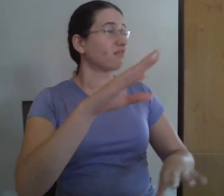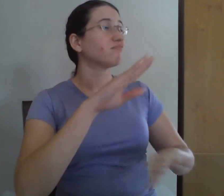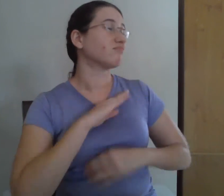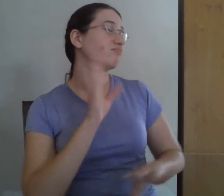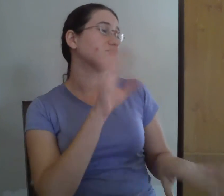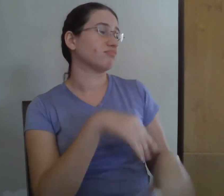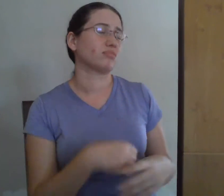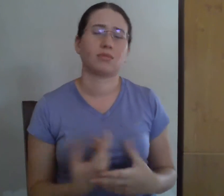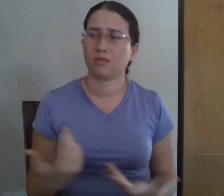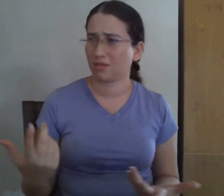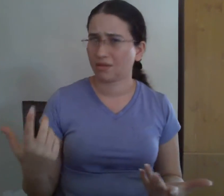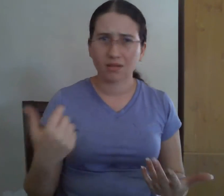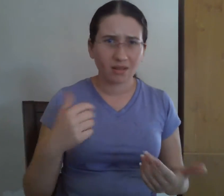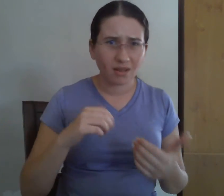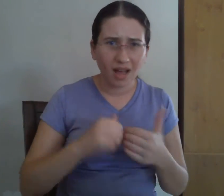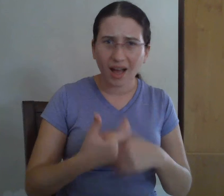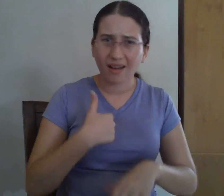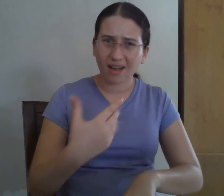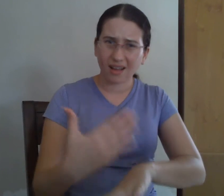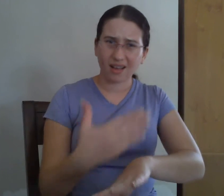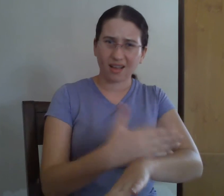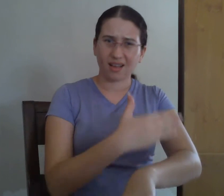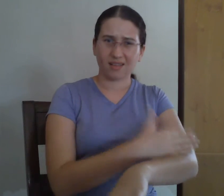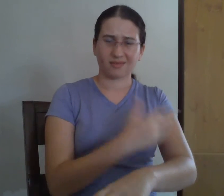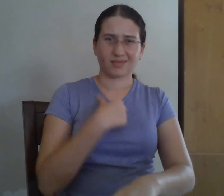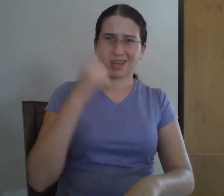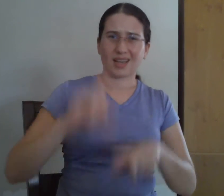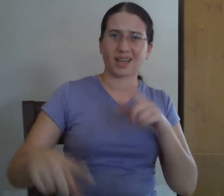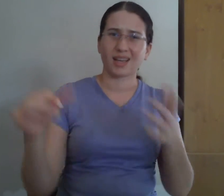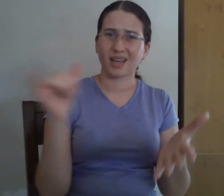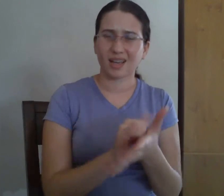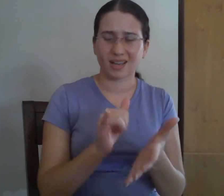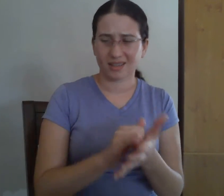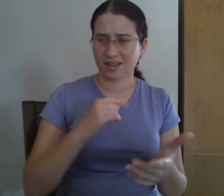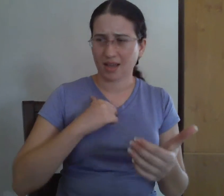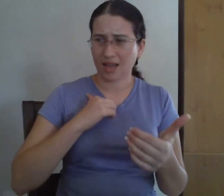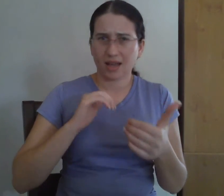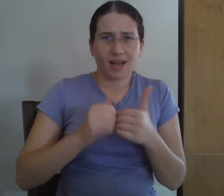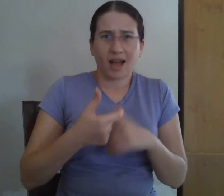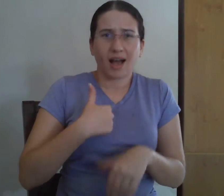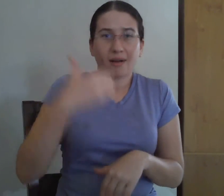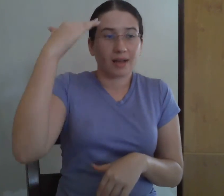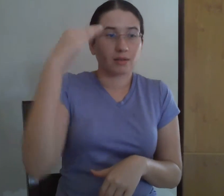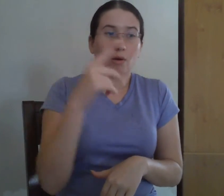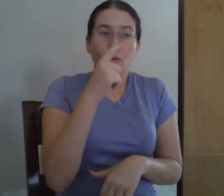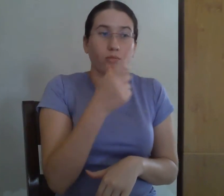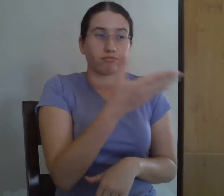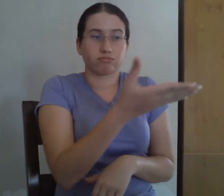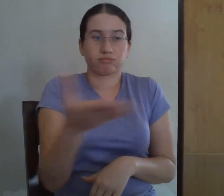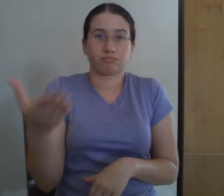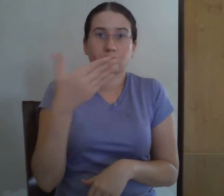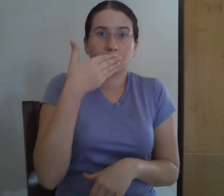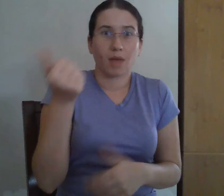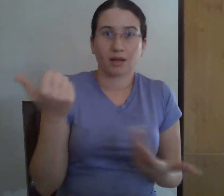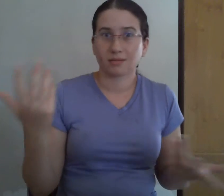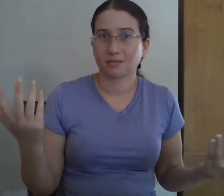I would have no hope of ever getting better. To the How would I right, know she's the sign of a human. who was the or human best? being. How would I know what I was doing